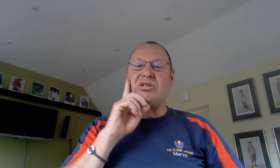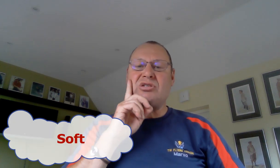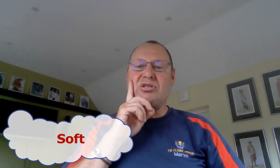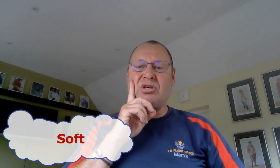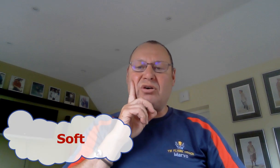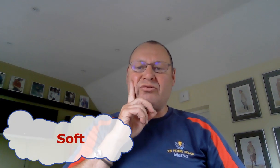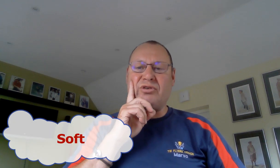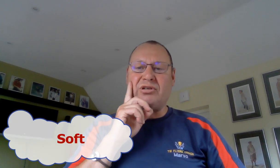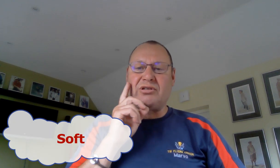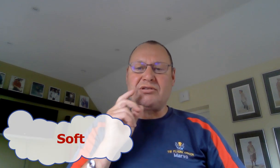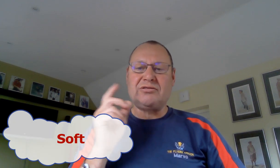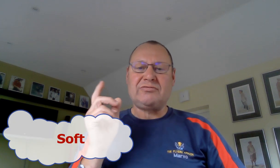Soft.